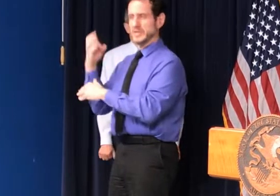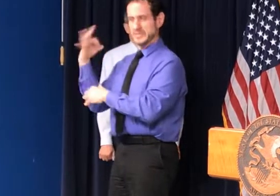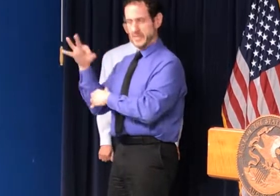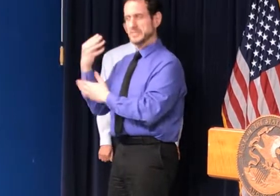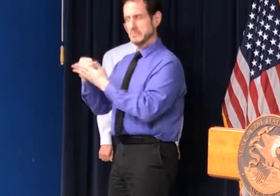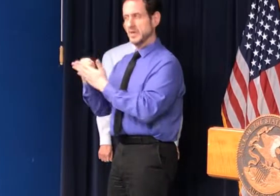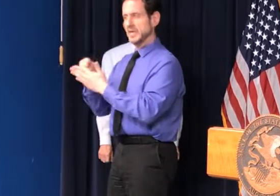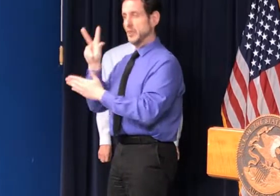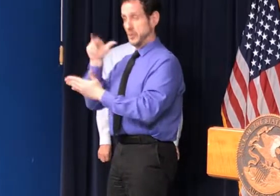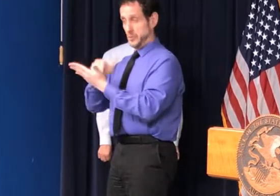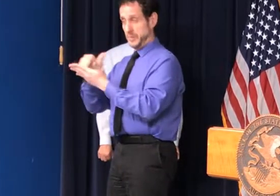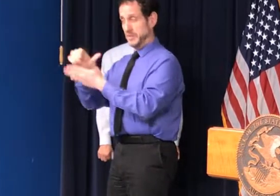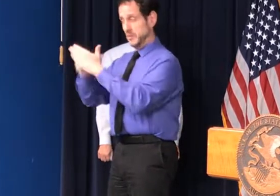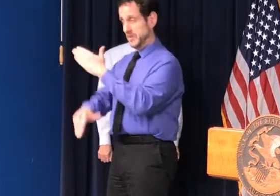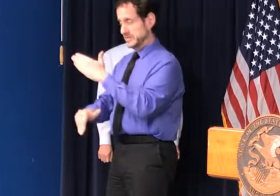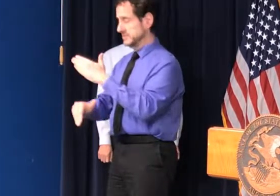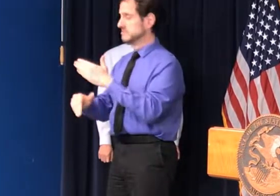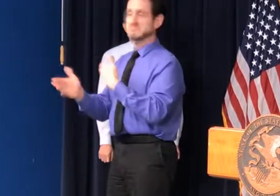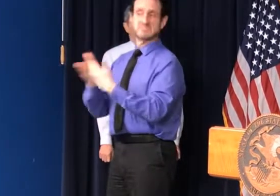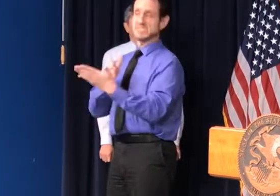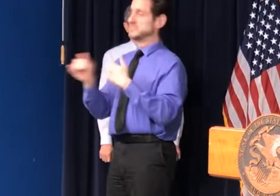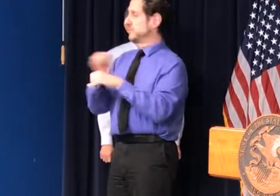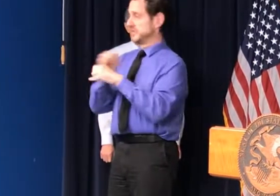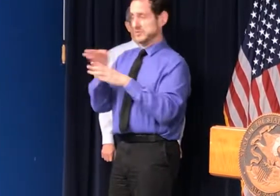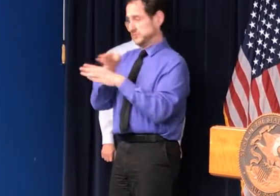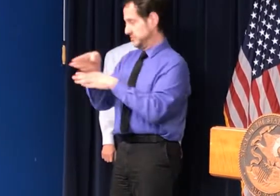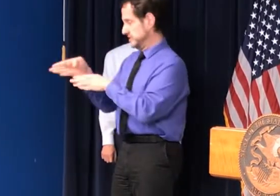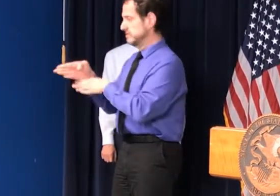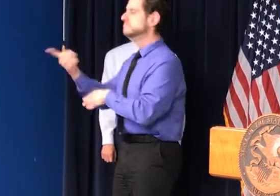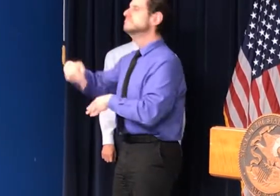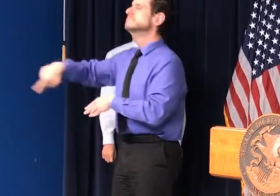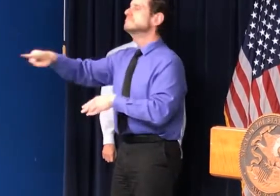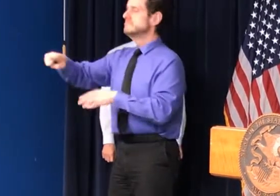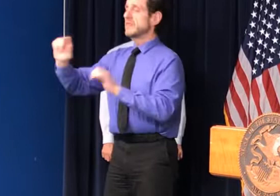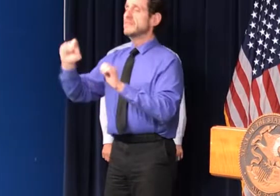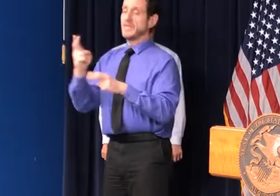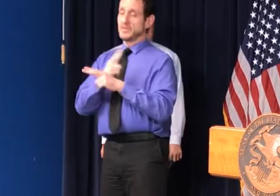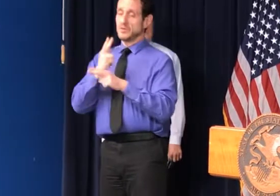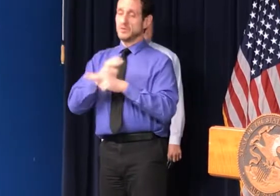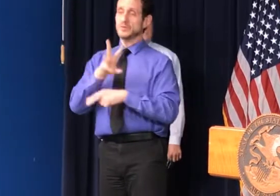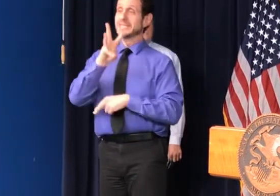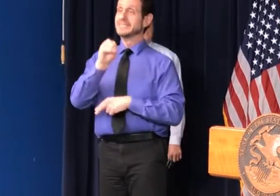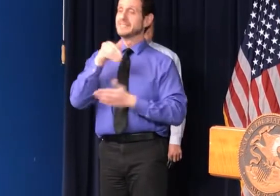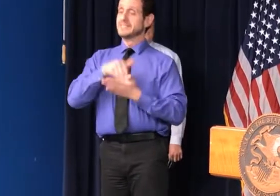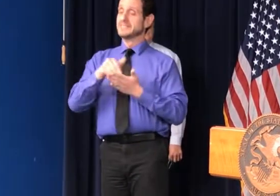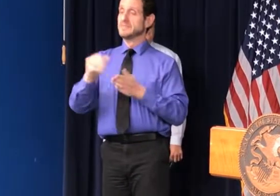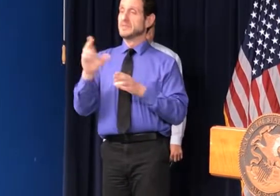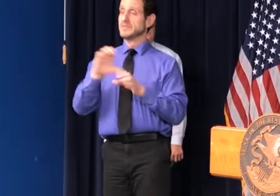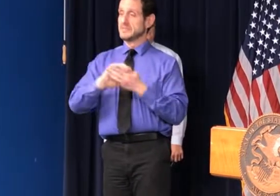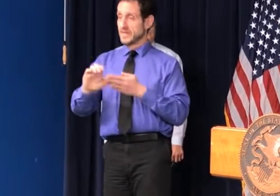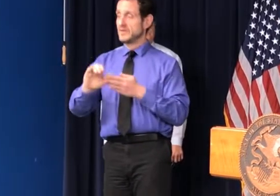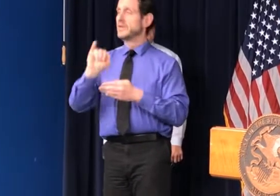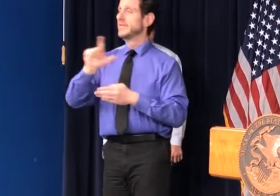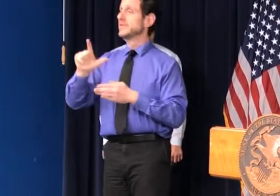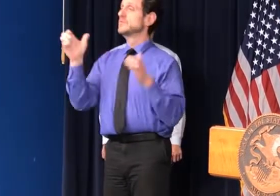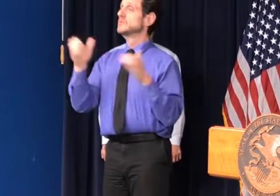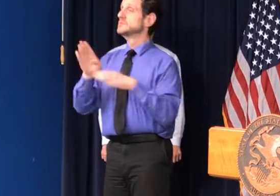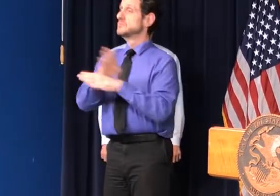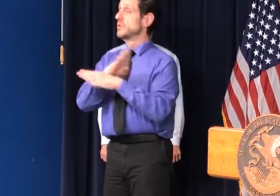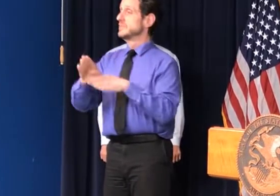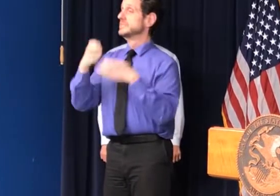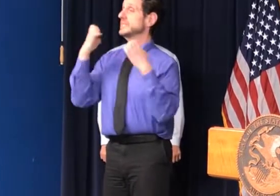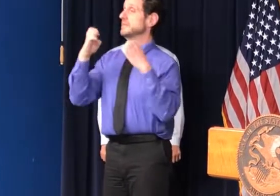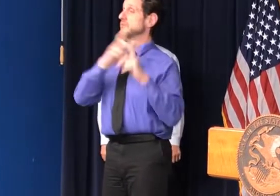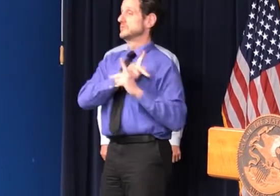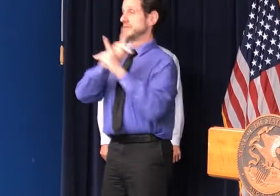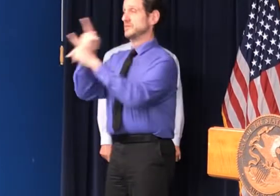revenue in every industry, are eligible for our new $60 million Illinois Small Business Emergency Loan